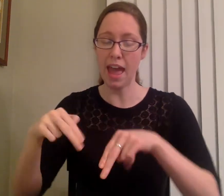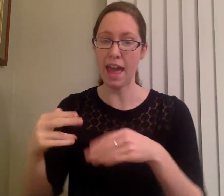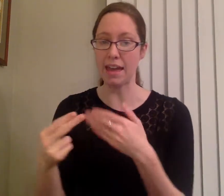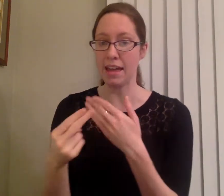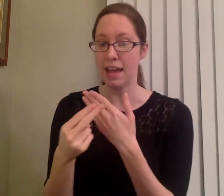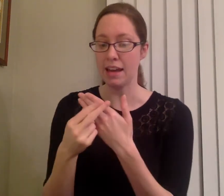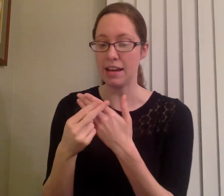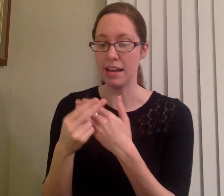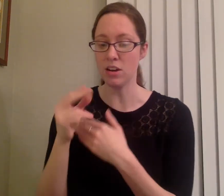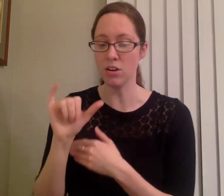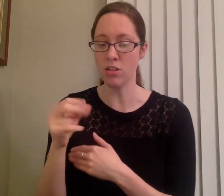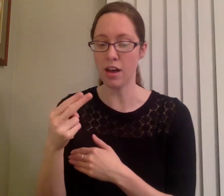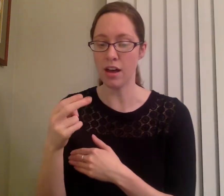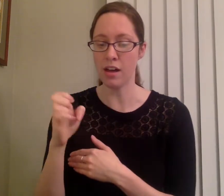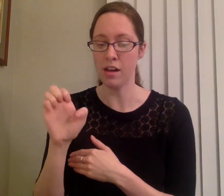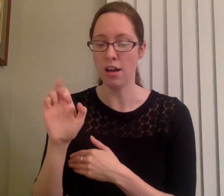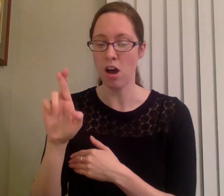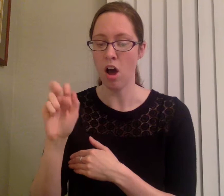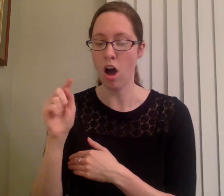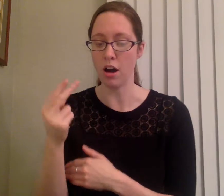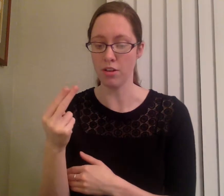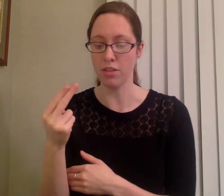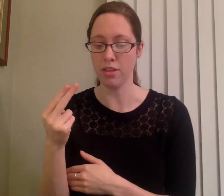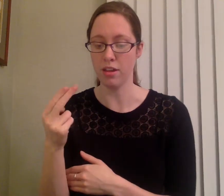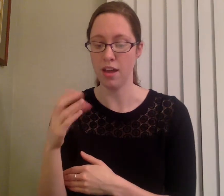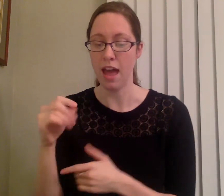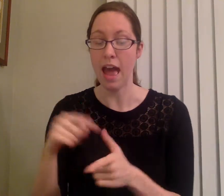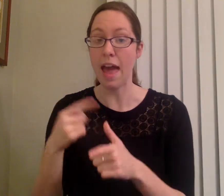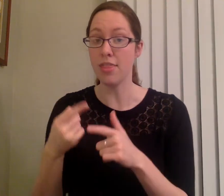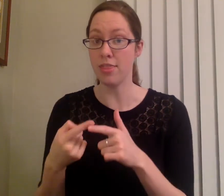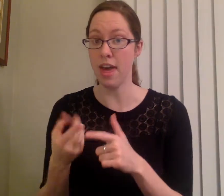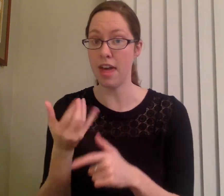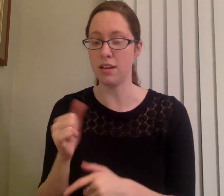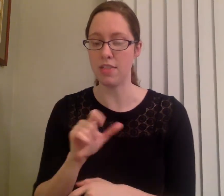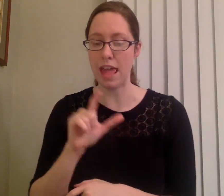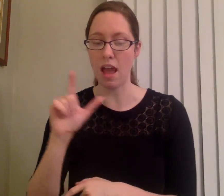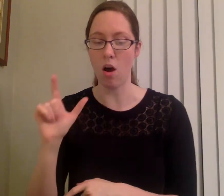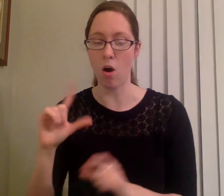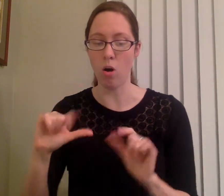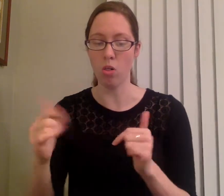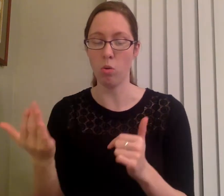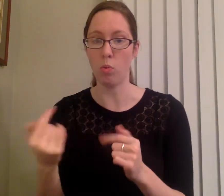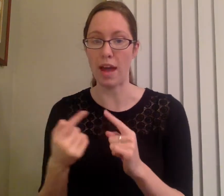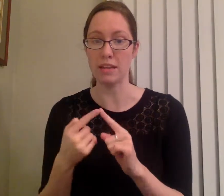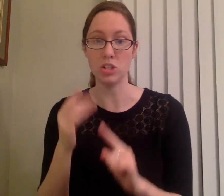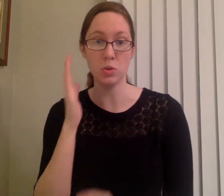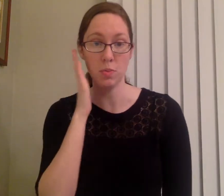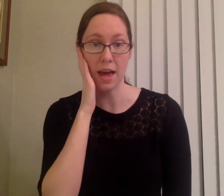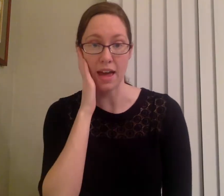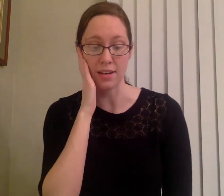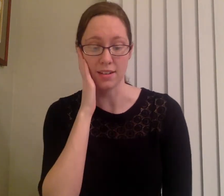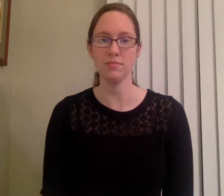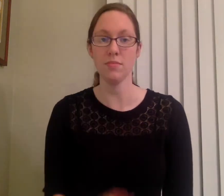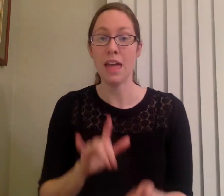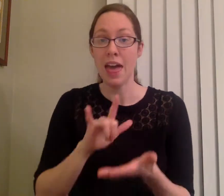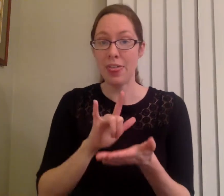egg near the hearth, and then they all went to bed.